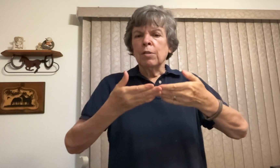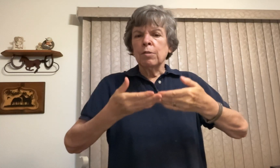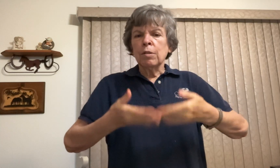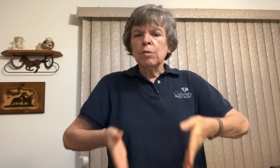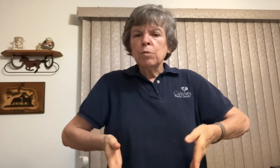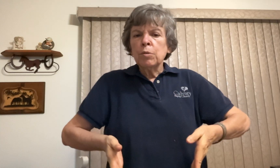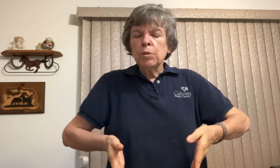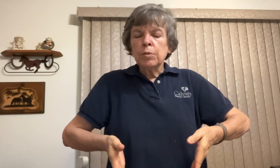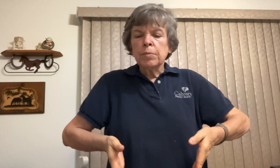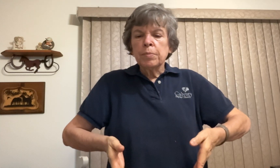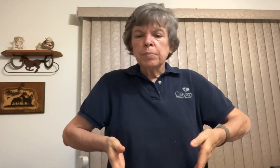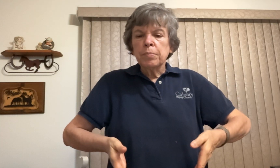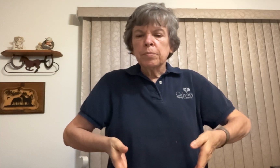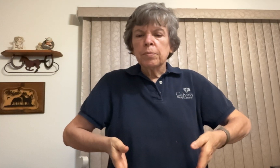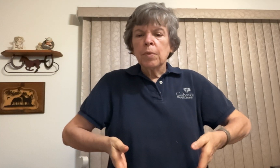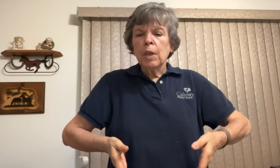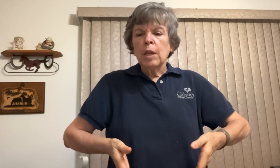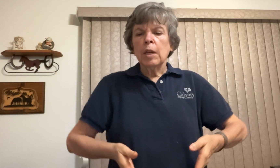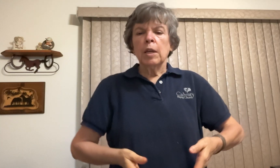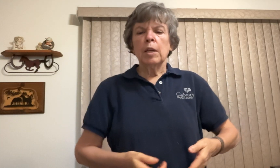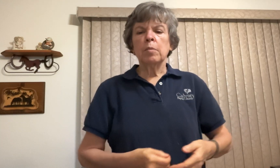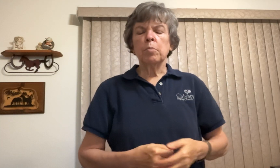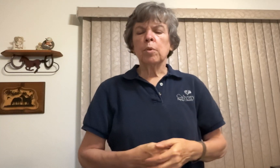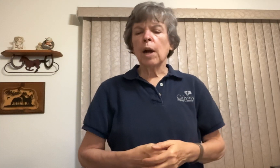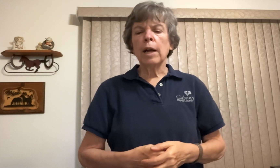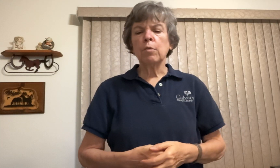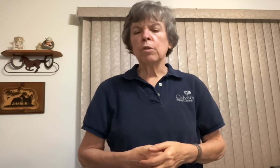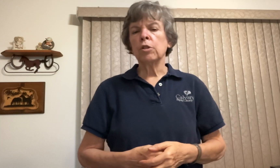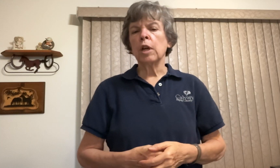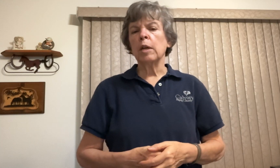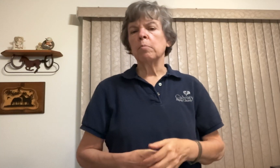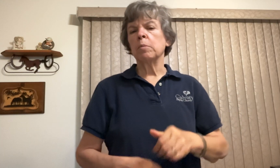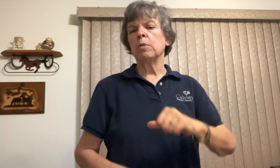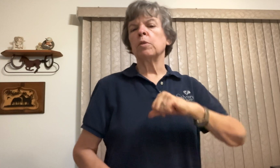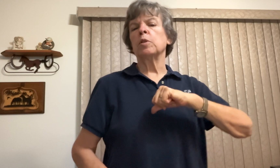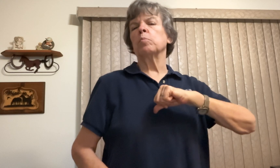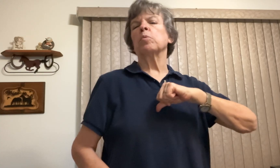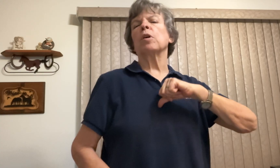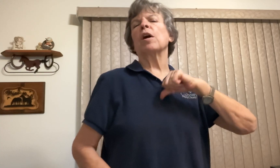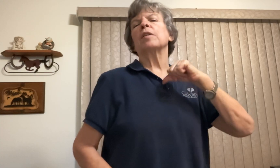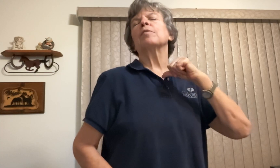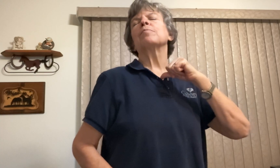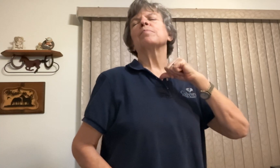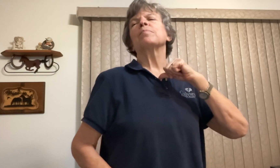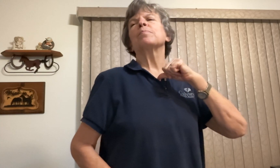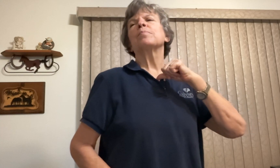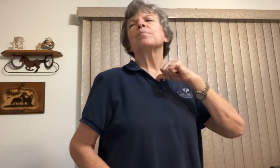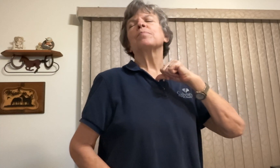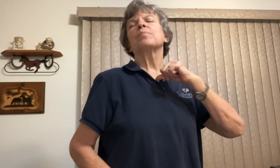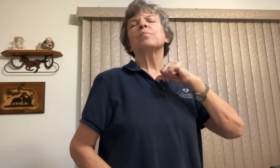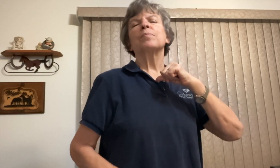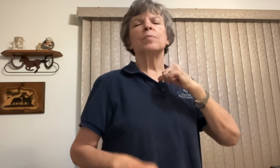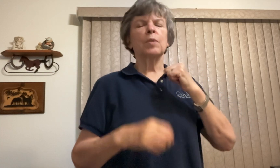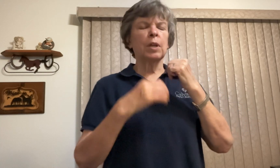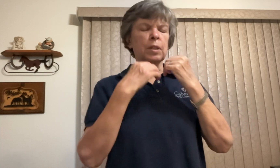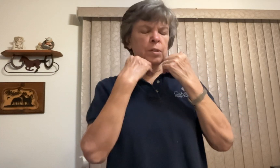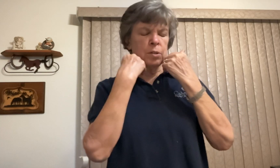here's lose. In pride or shame, so this is pride, and this is